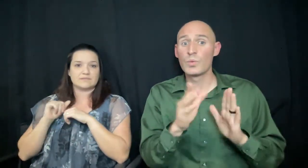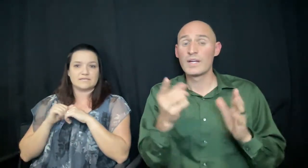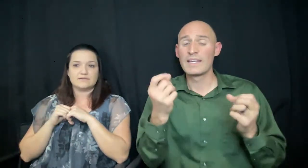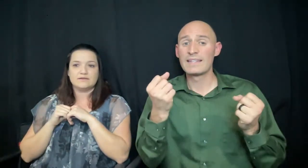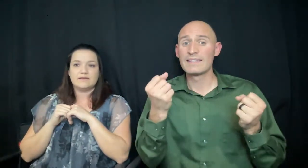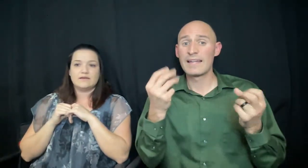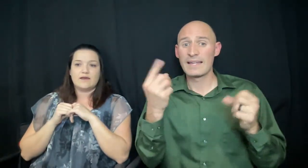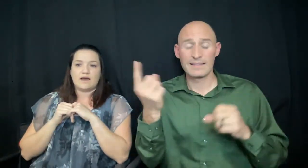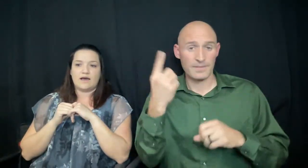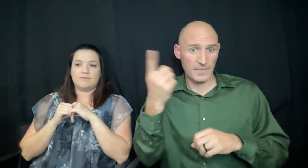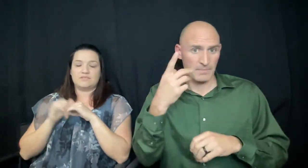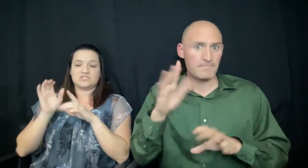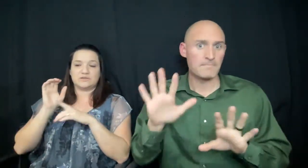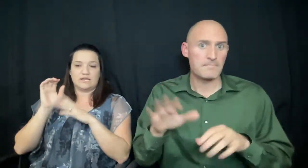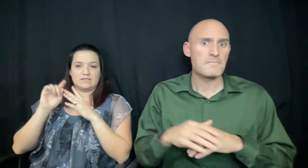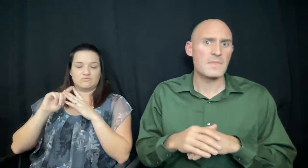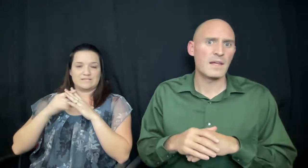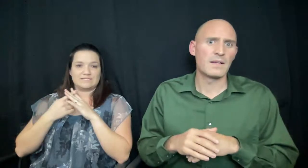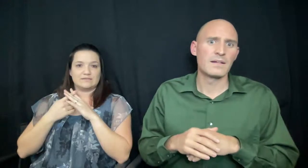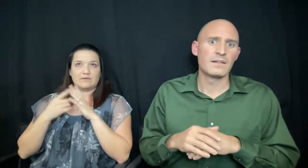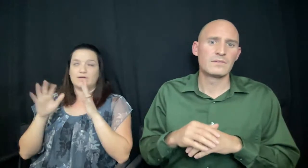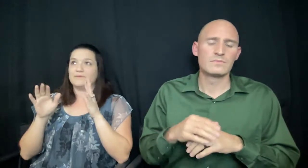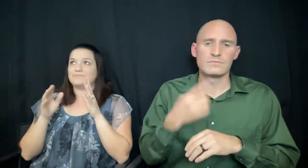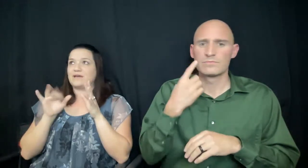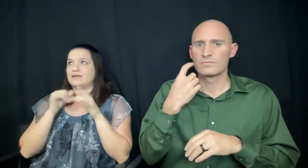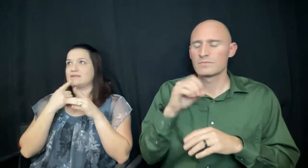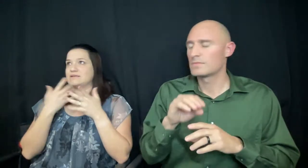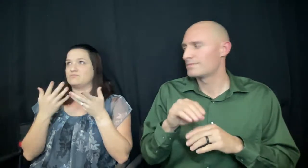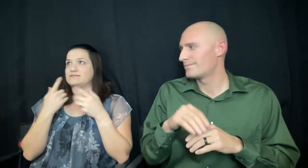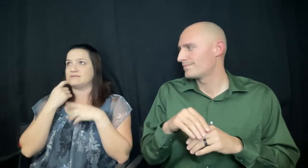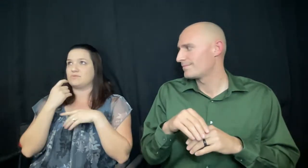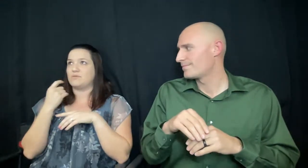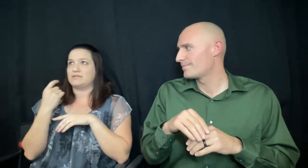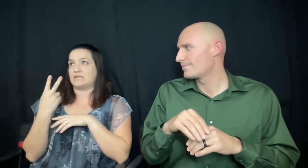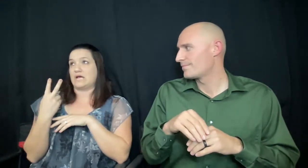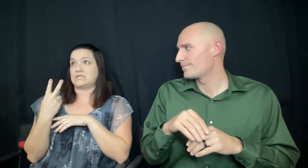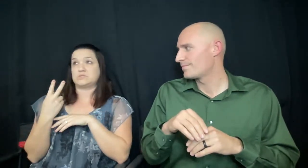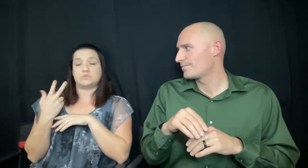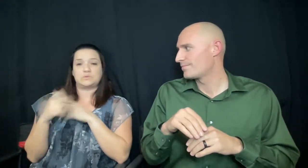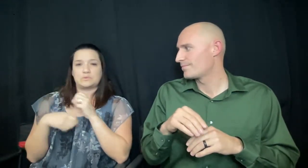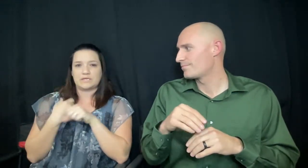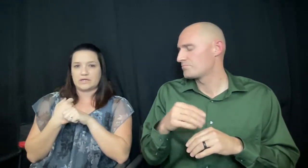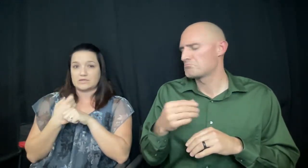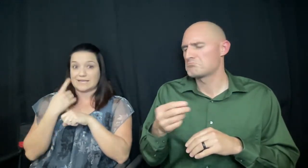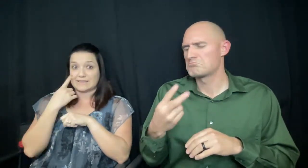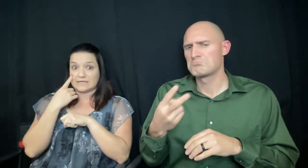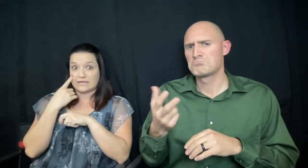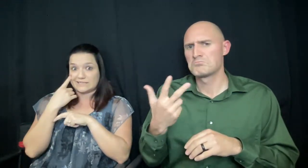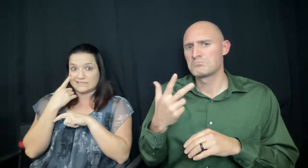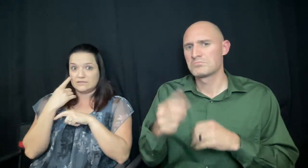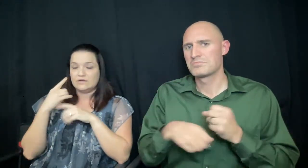something. It recently, well, I can't say recent, probably within the last 2 or 3 years, I think.